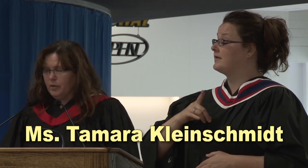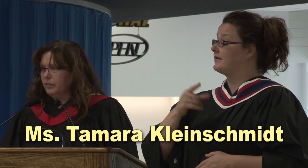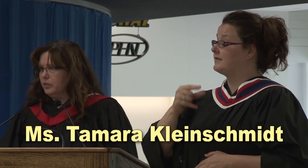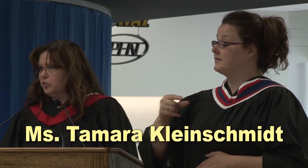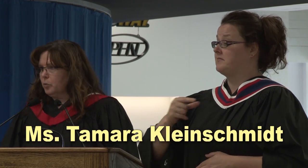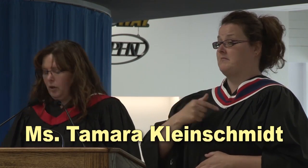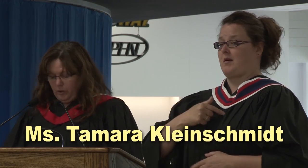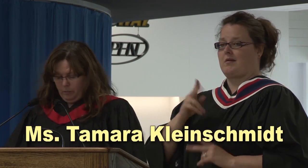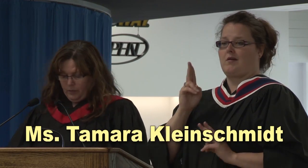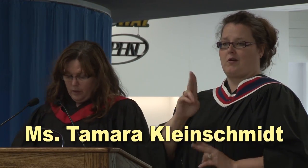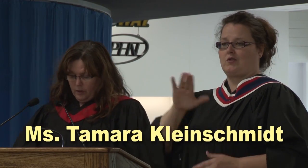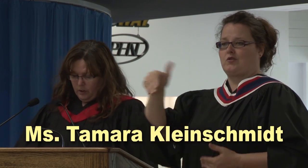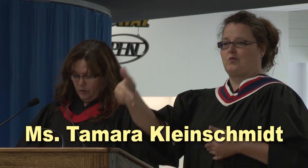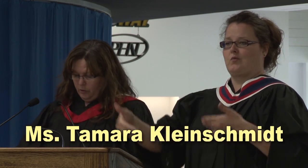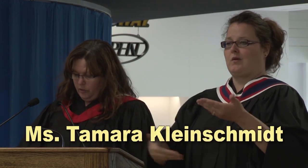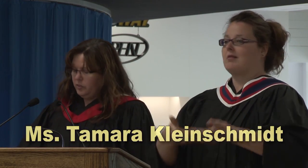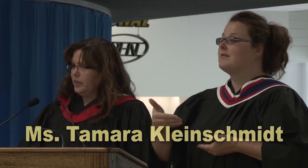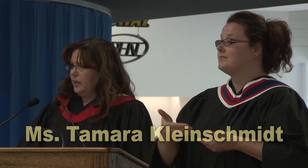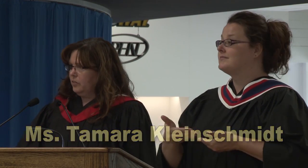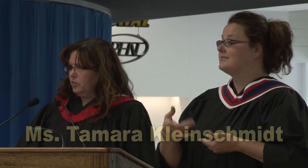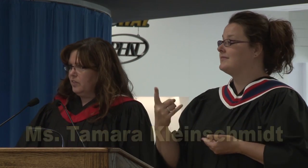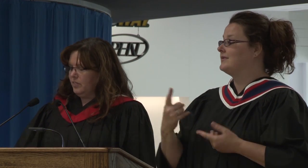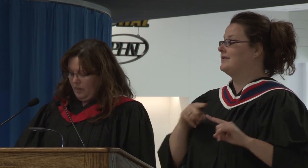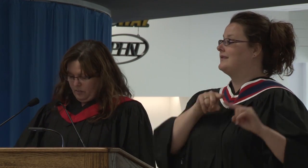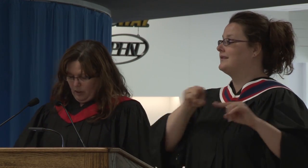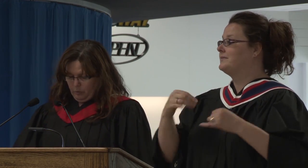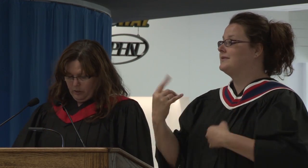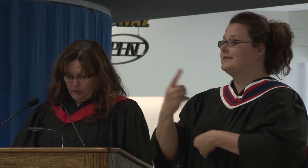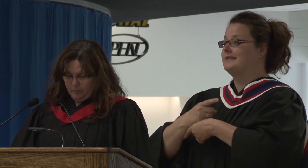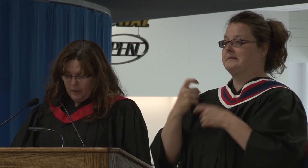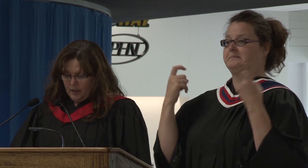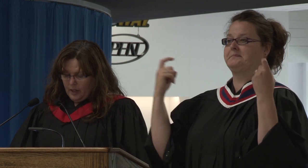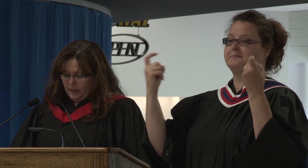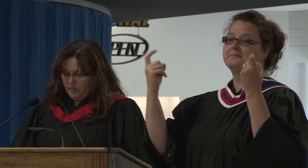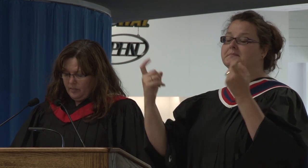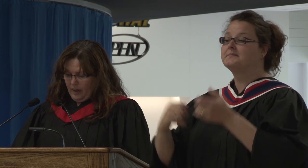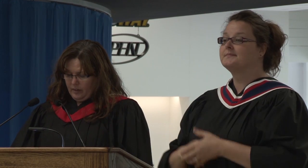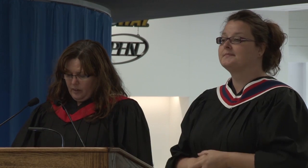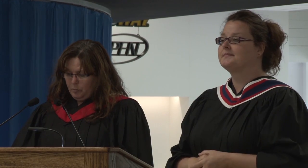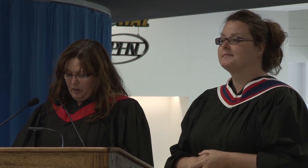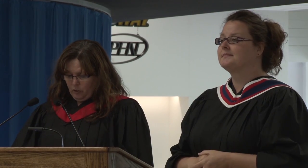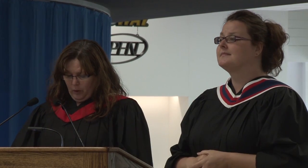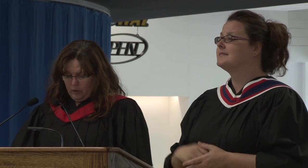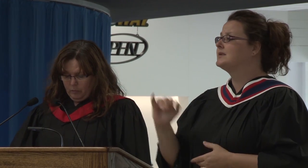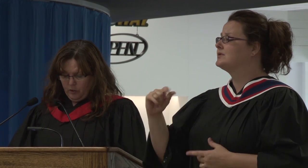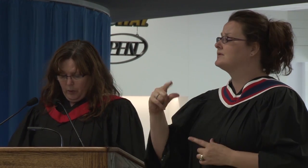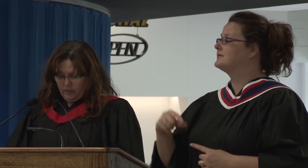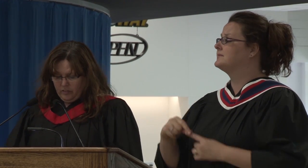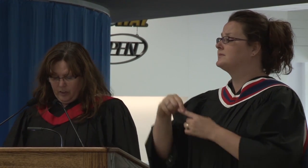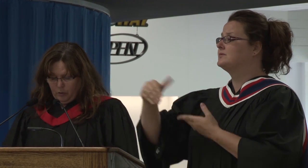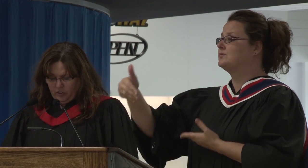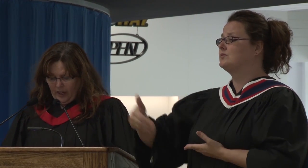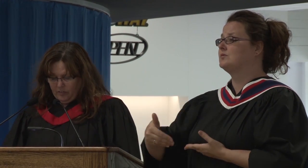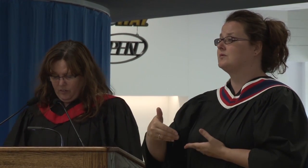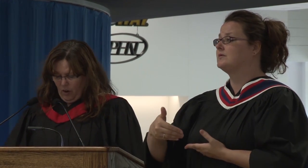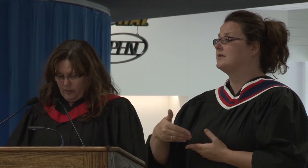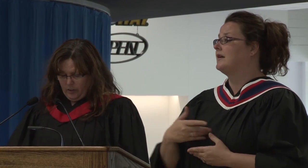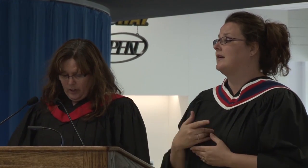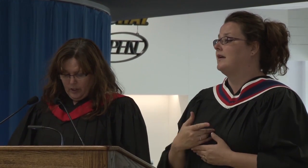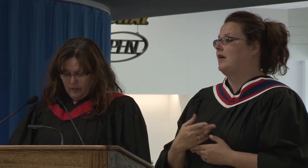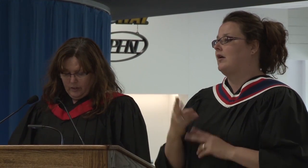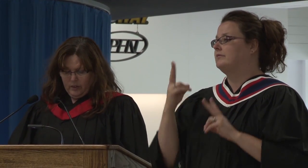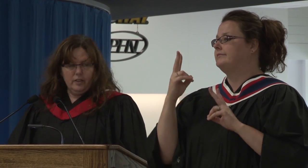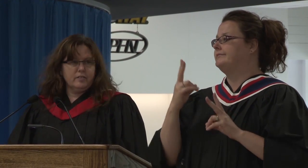is my privilege to welcome you to this day of celebration and extend a special welcome to our distinguished guest of